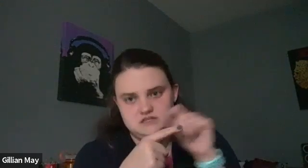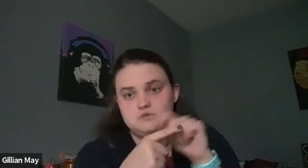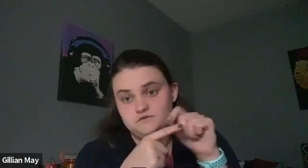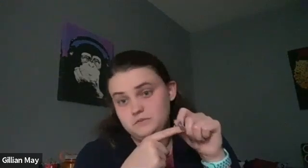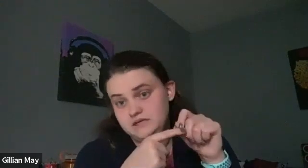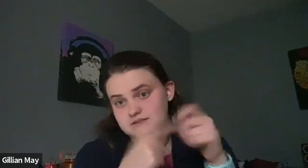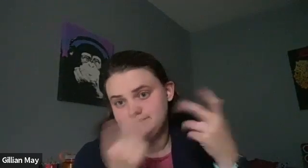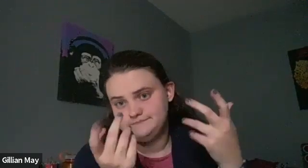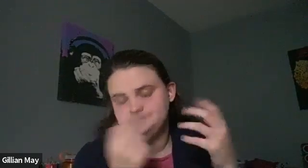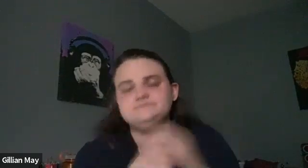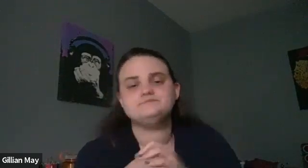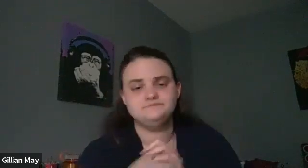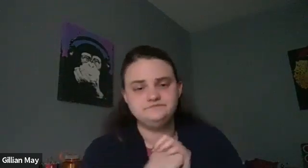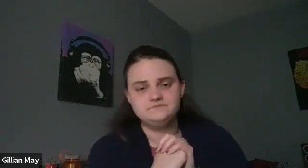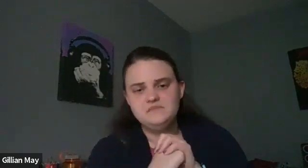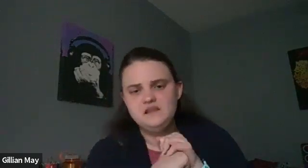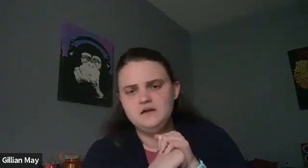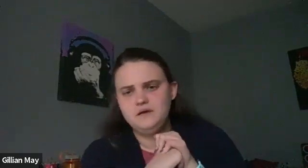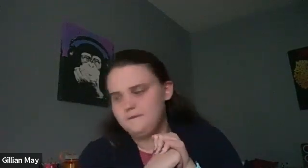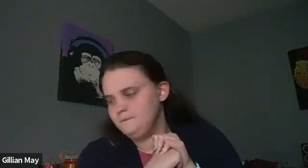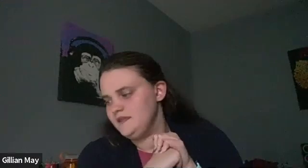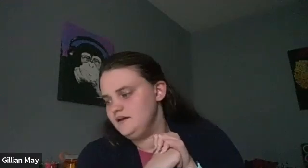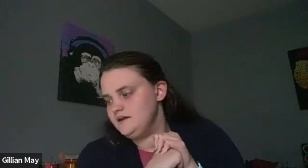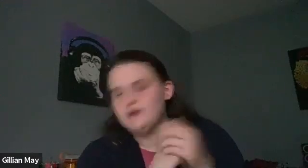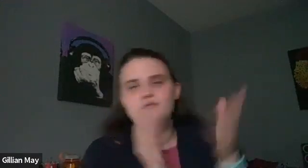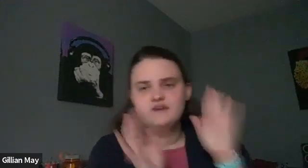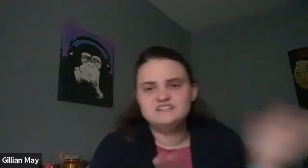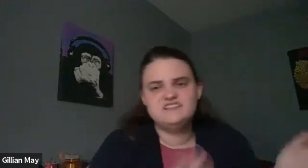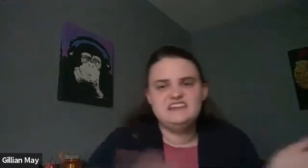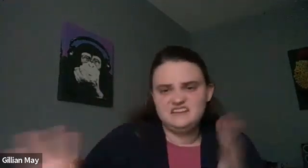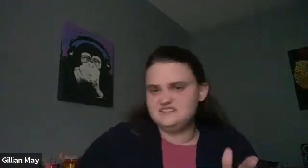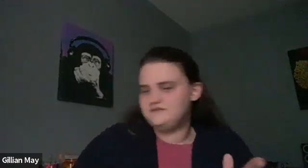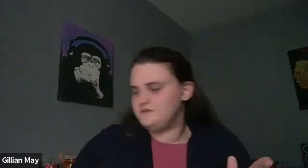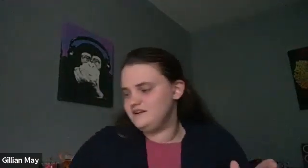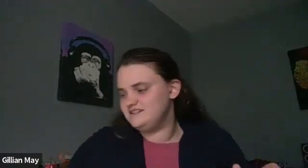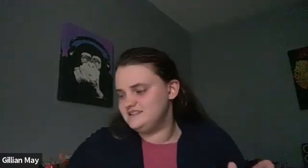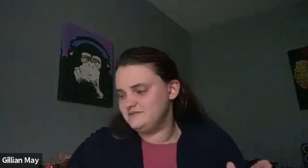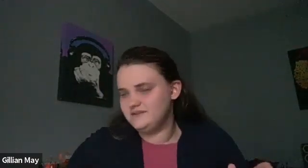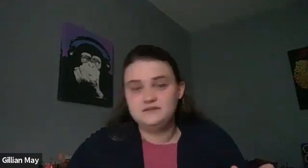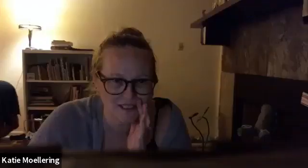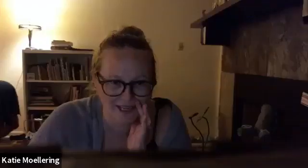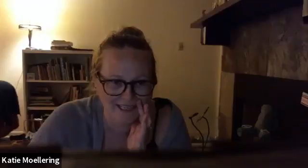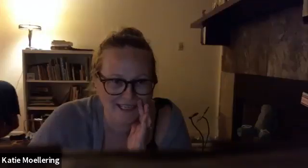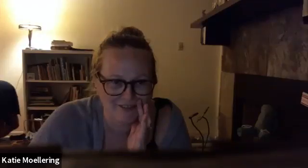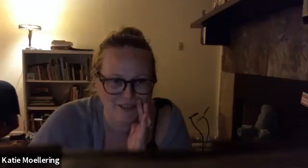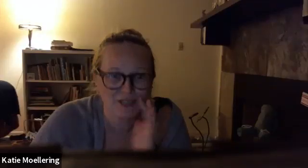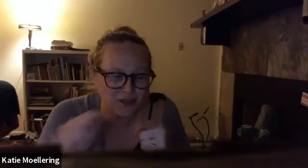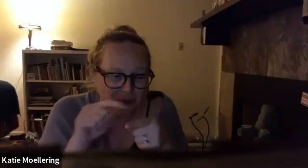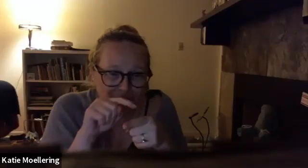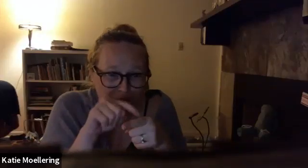this motion for beans. Okay. Now we'll move on to the yucky stuff, and we'll get on to the cutest sign. That is so cute.